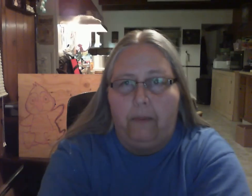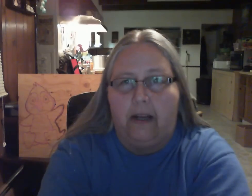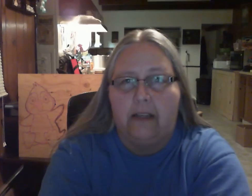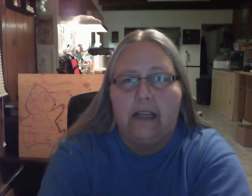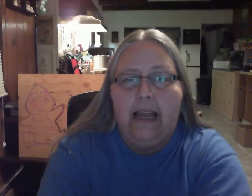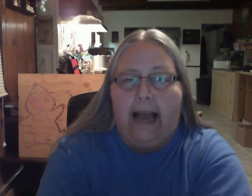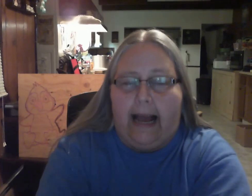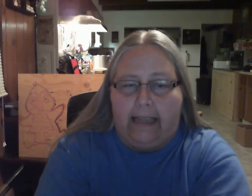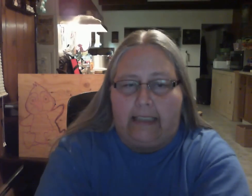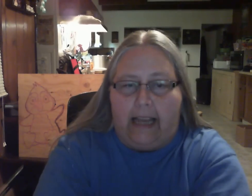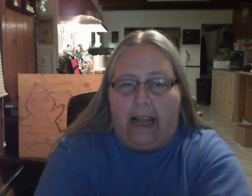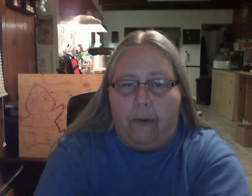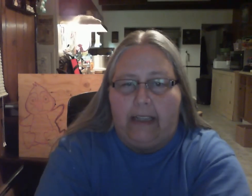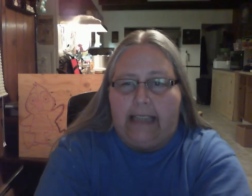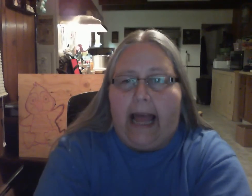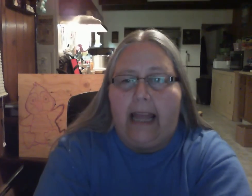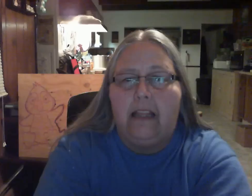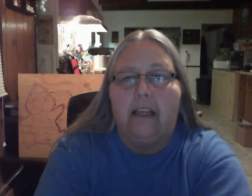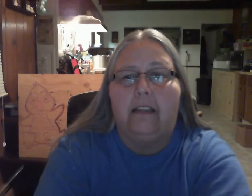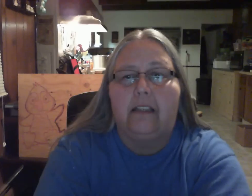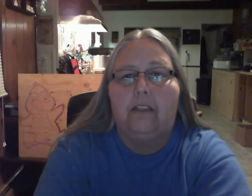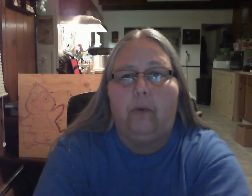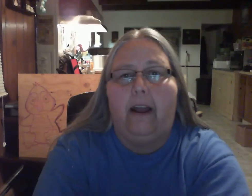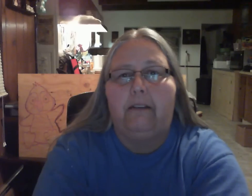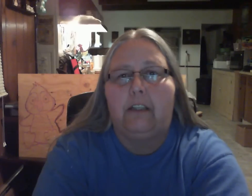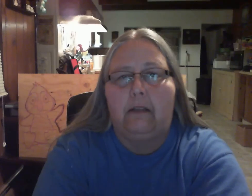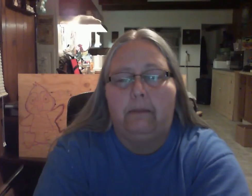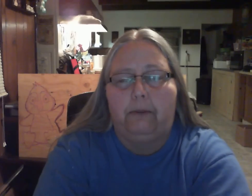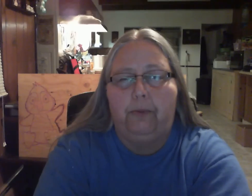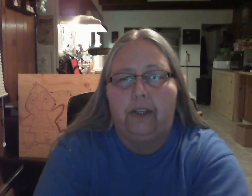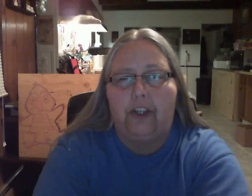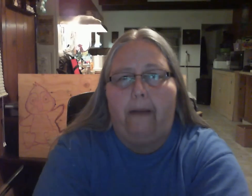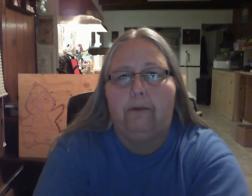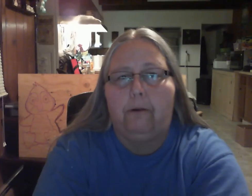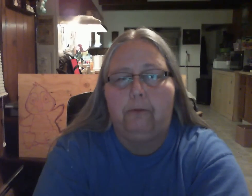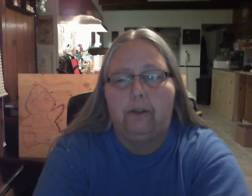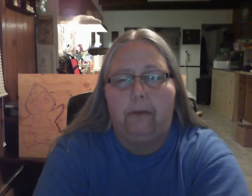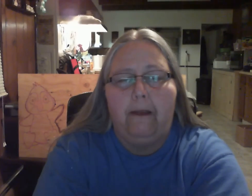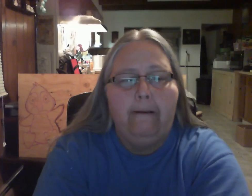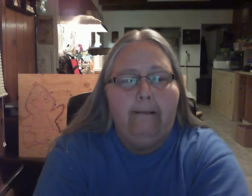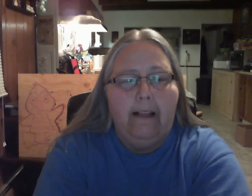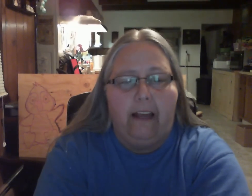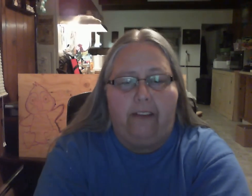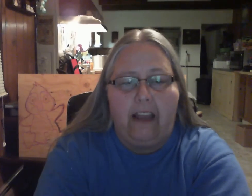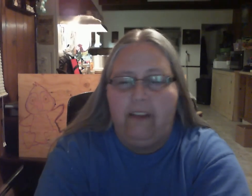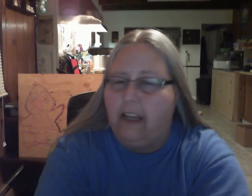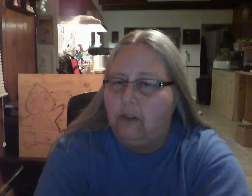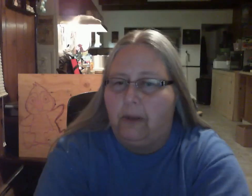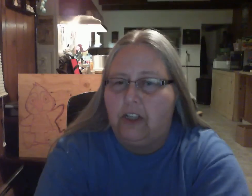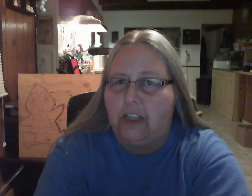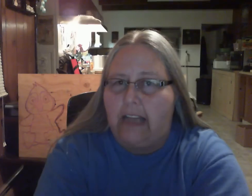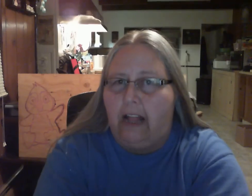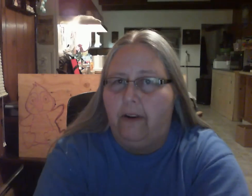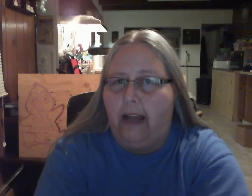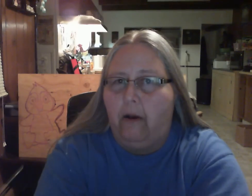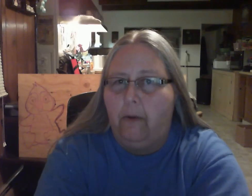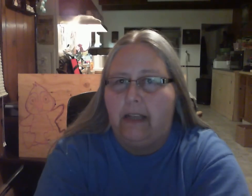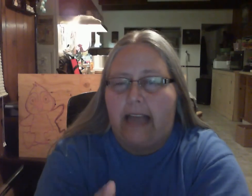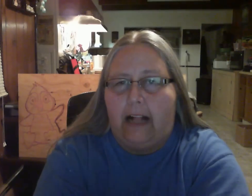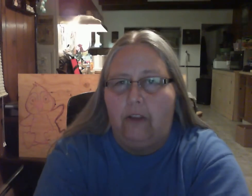because i said i want to sign that this is where i i'm supposed to be this job is where i'm supposed to be and if i even get so much as a dollar an hour raise i'll